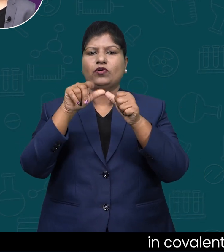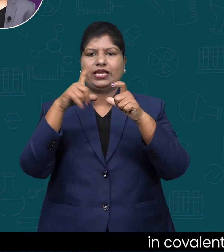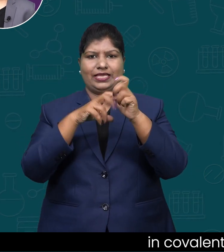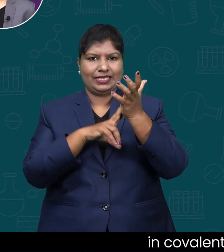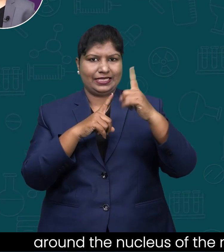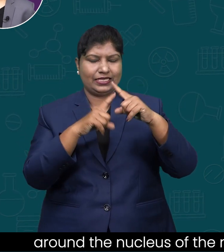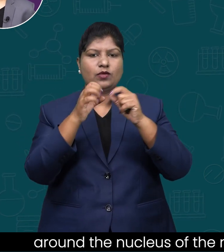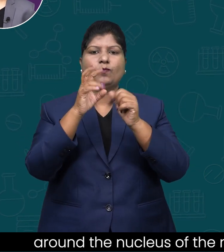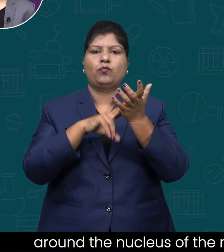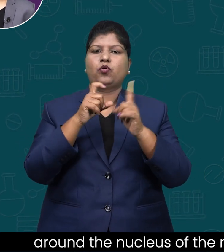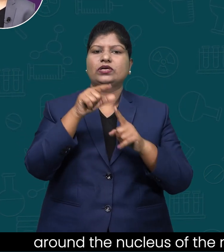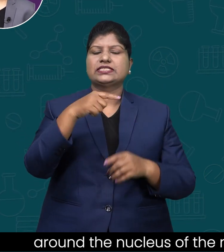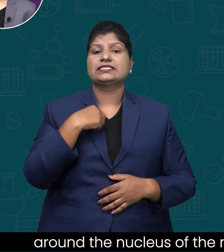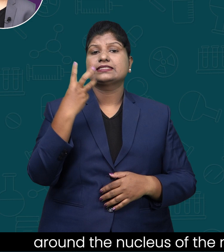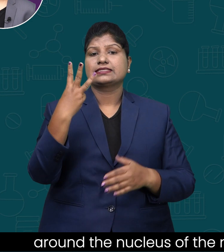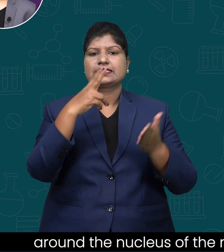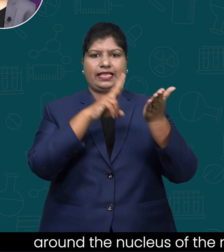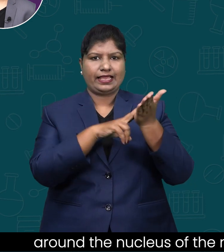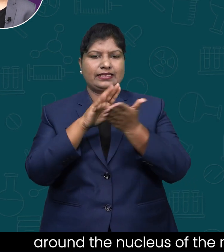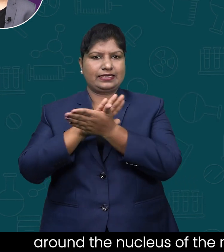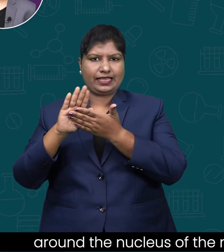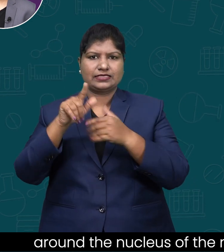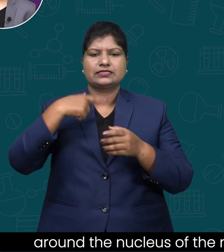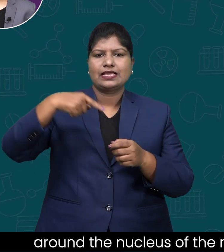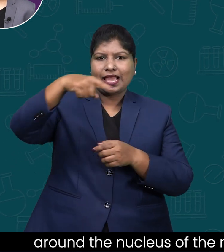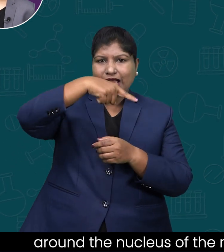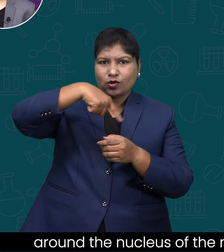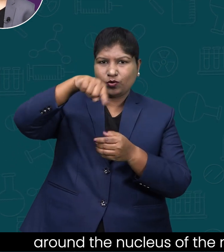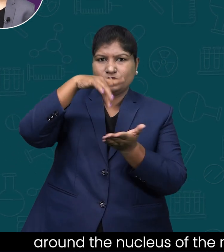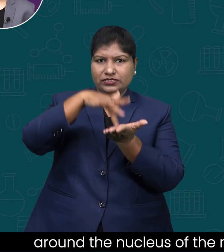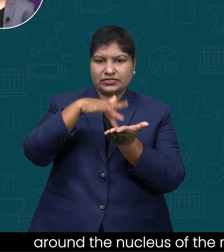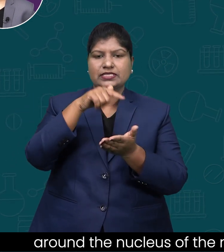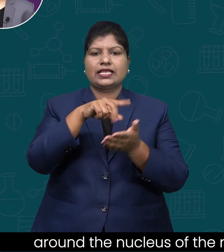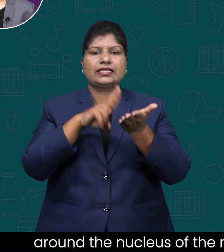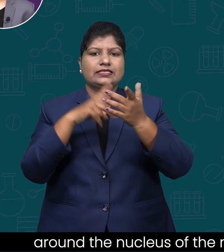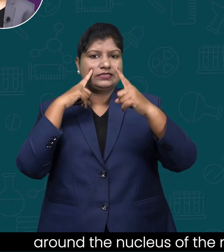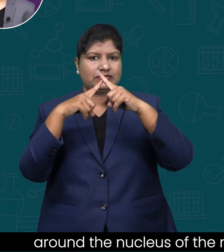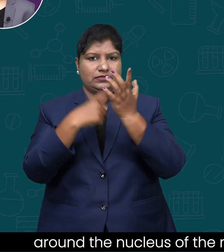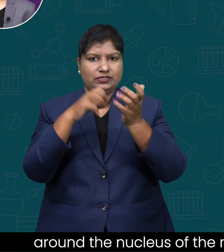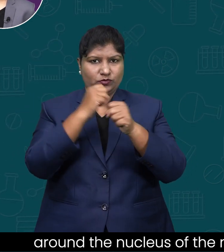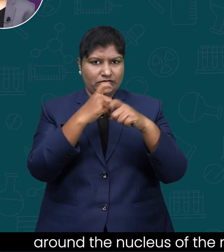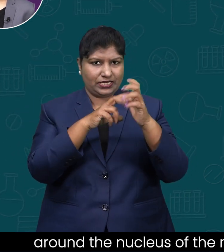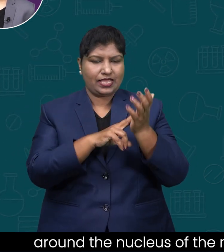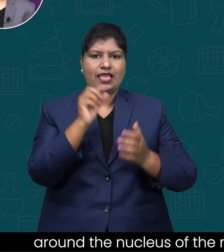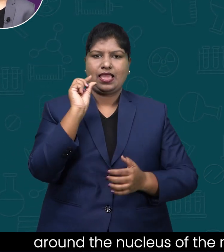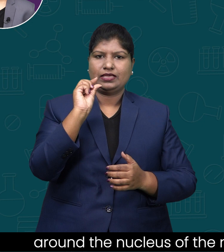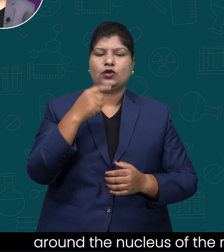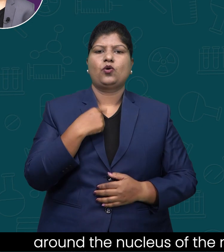3NH, around the nucleus of the nitrogen atom and 1 lone pair.